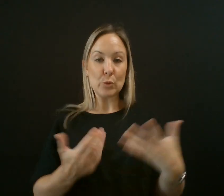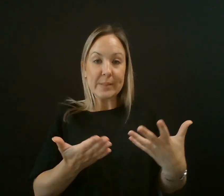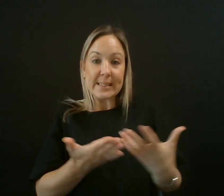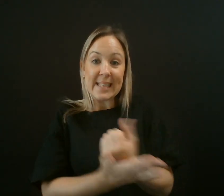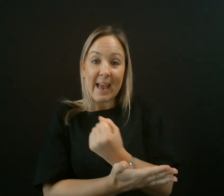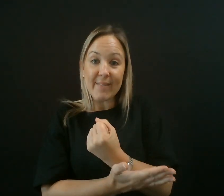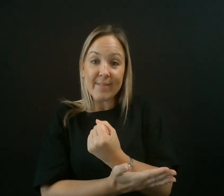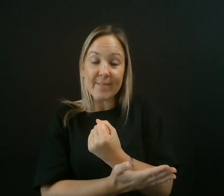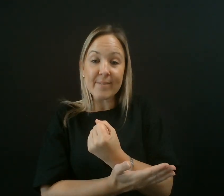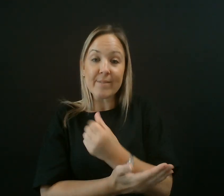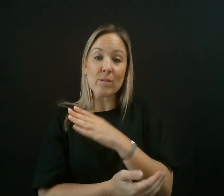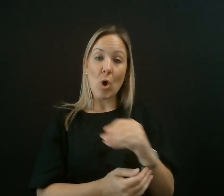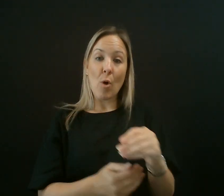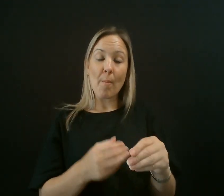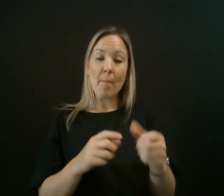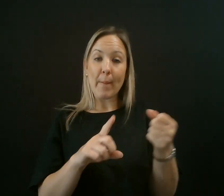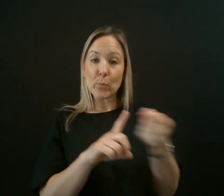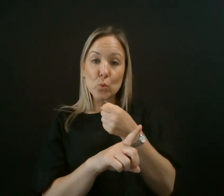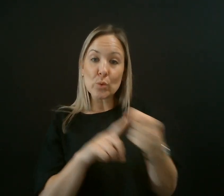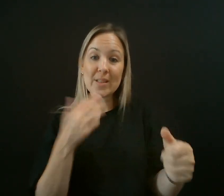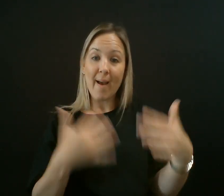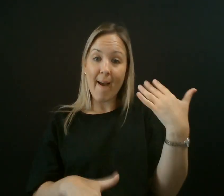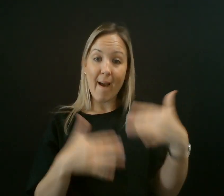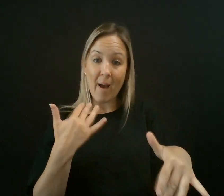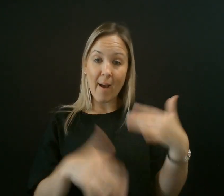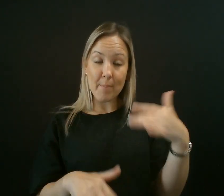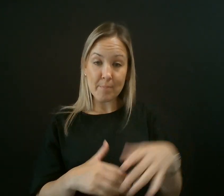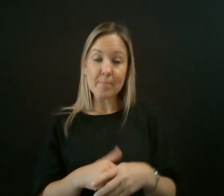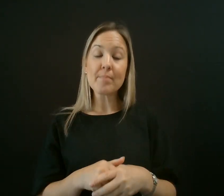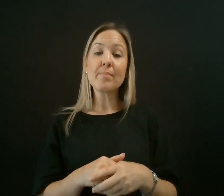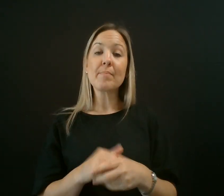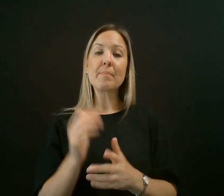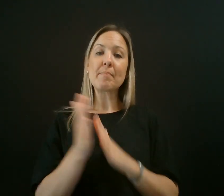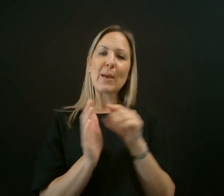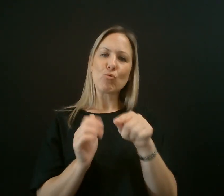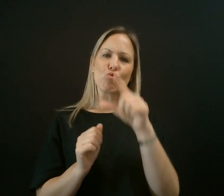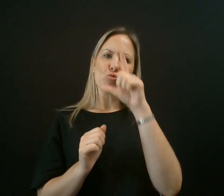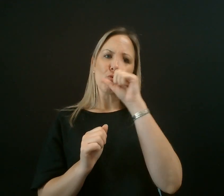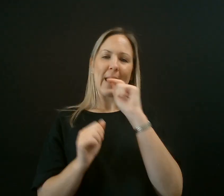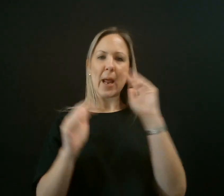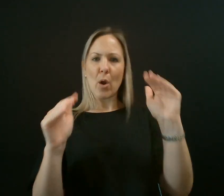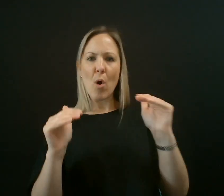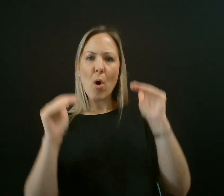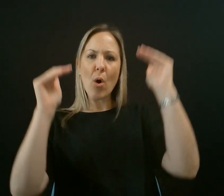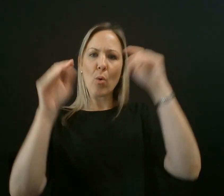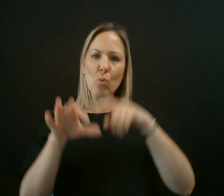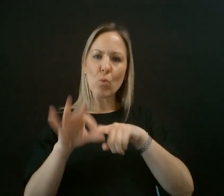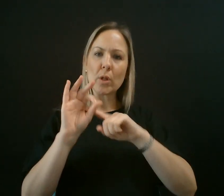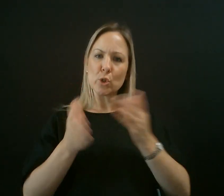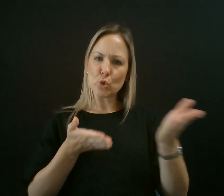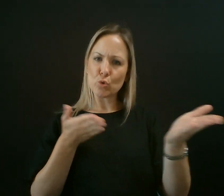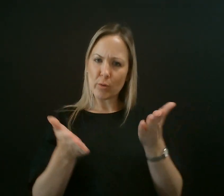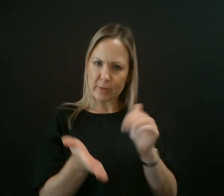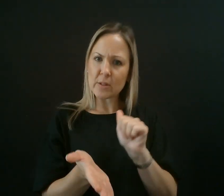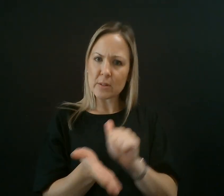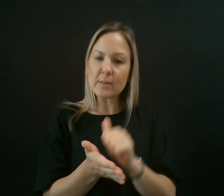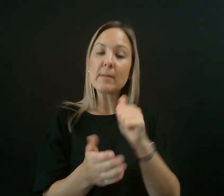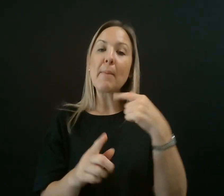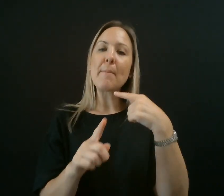abuse and harm, to expect high quality services, to be treated with respect